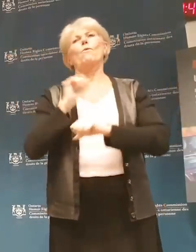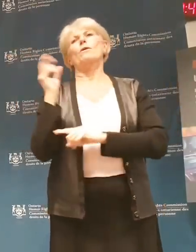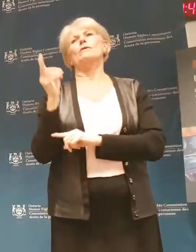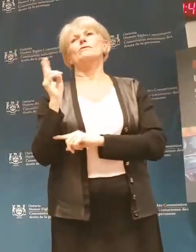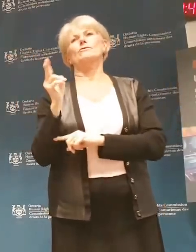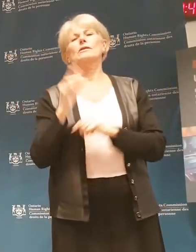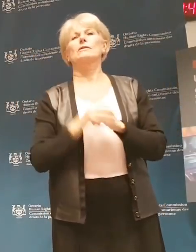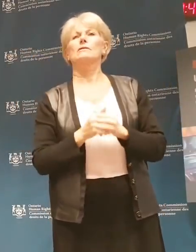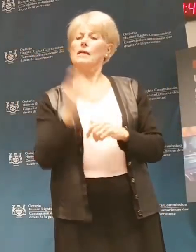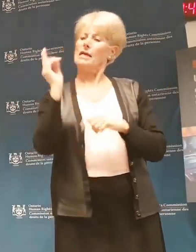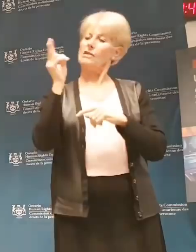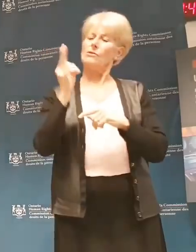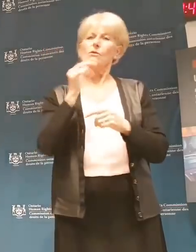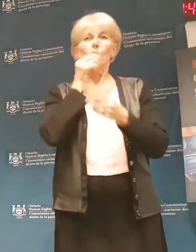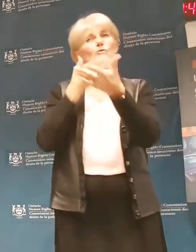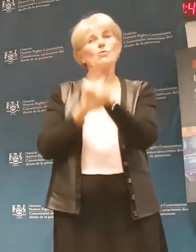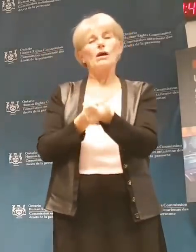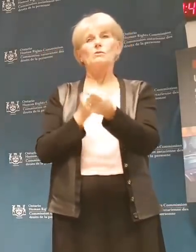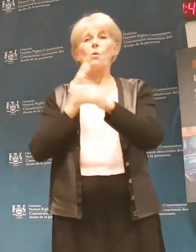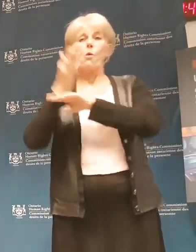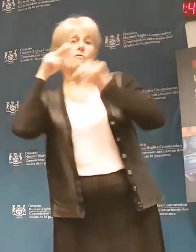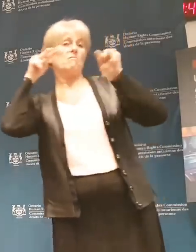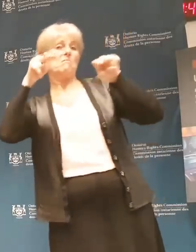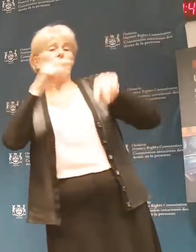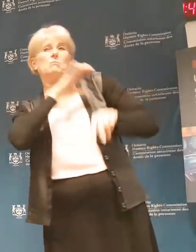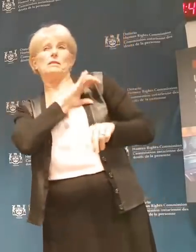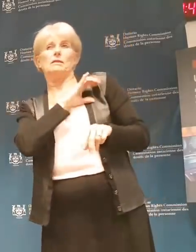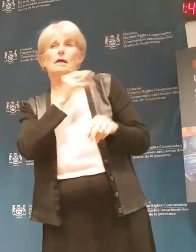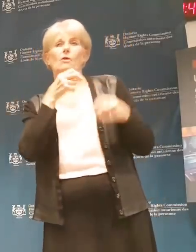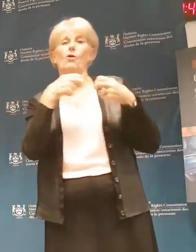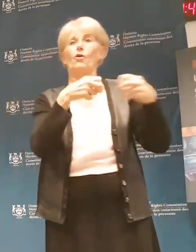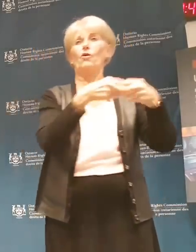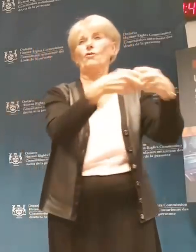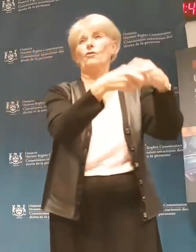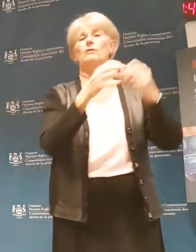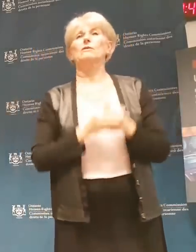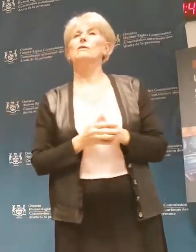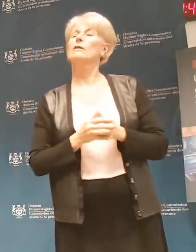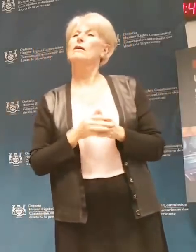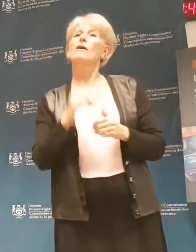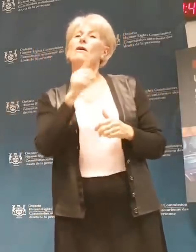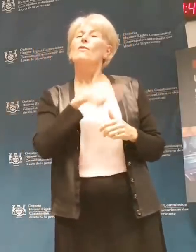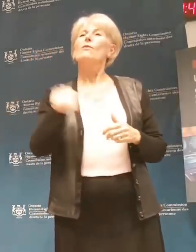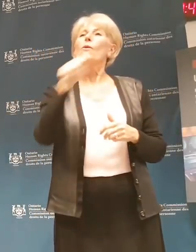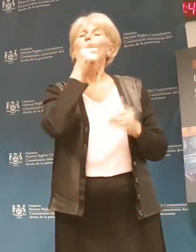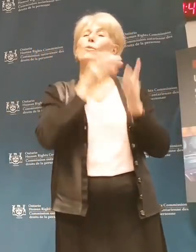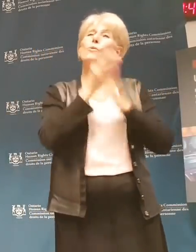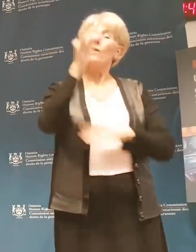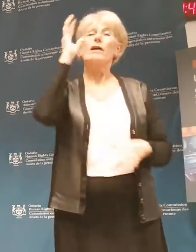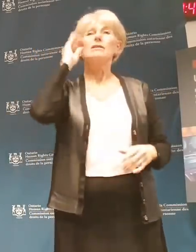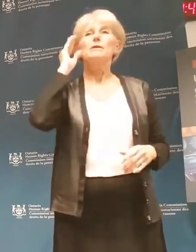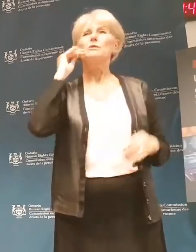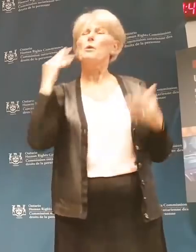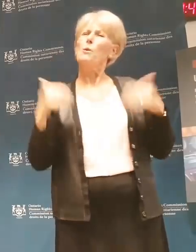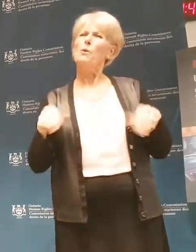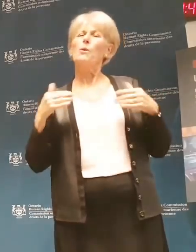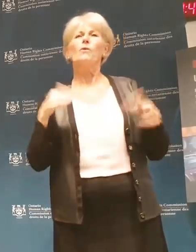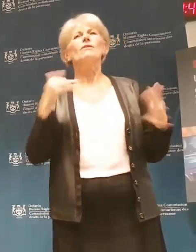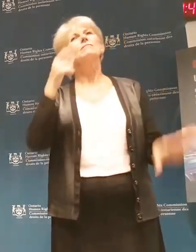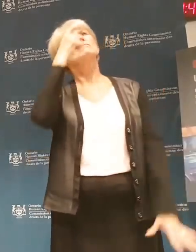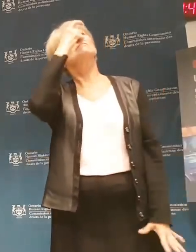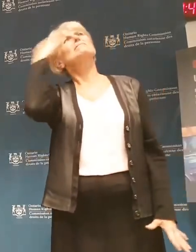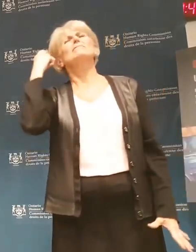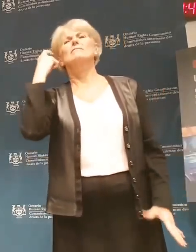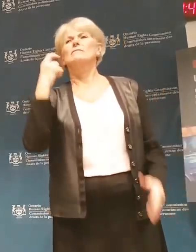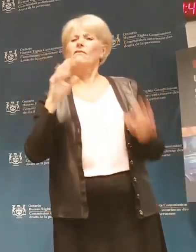report. A history of distrust, over-policing, and hurt. And for those at the brunt of these kinds of experiences, these interactions stay with young